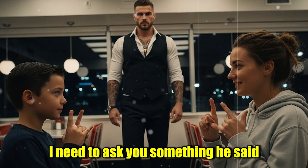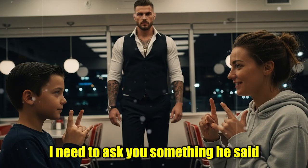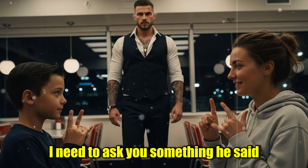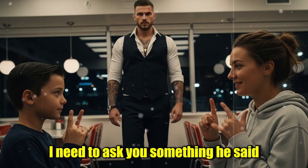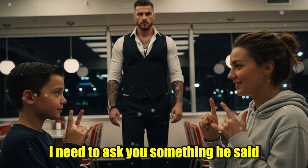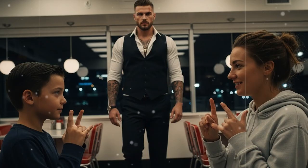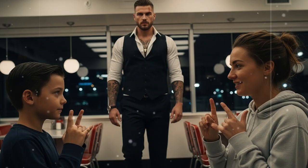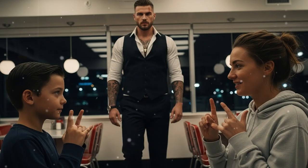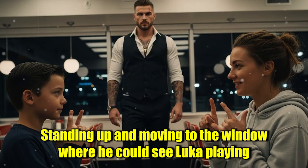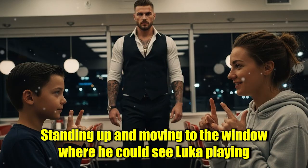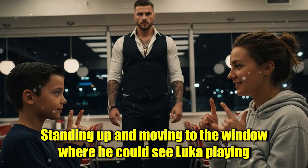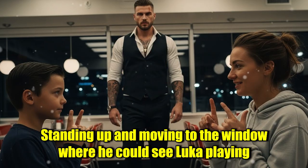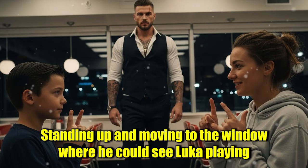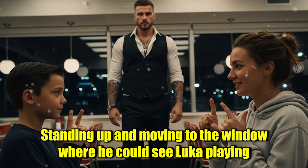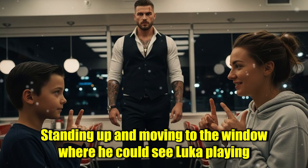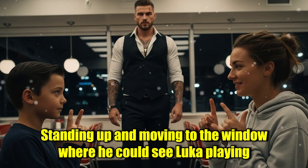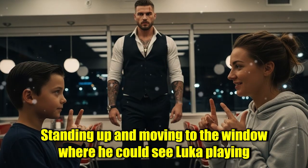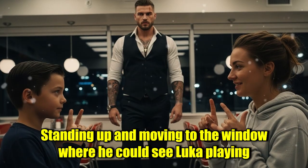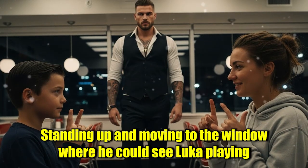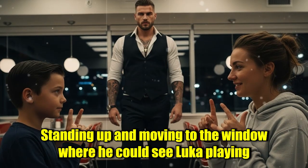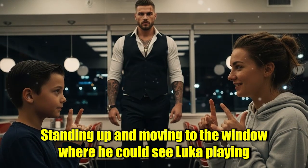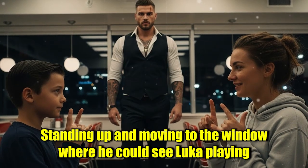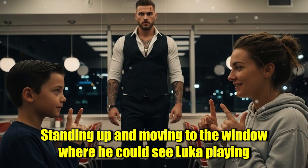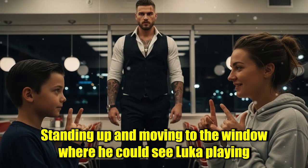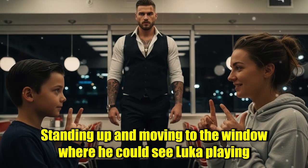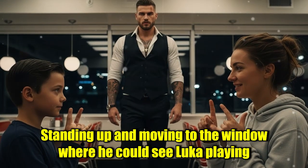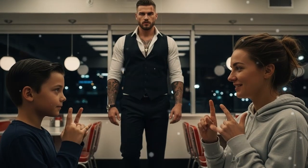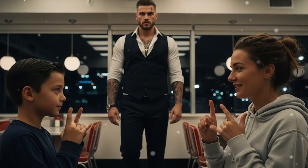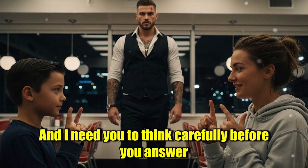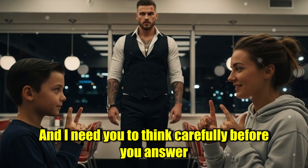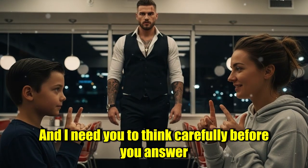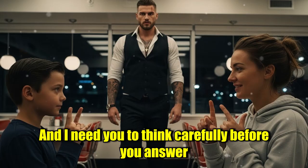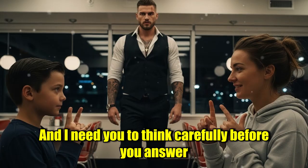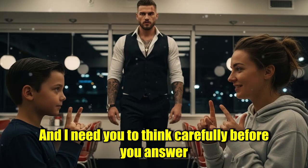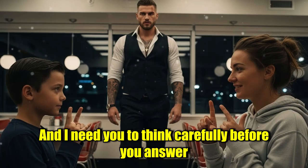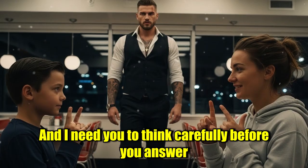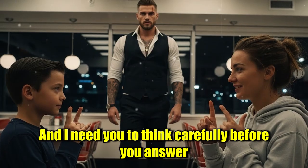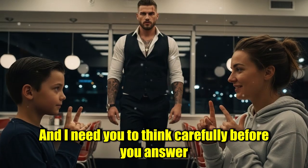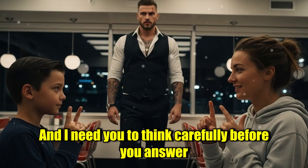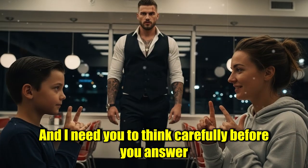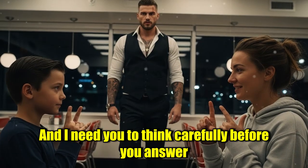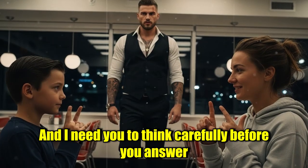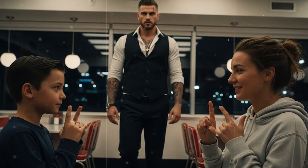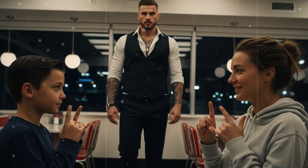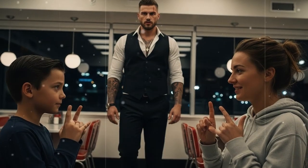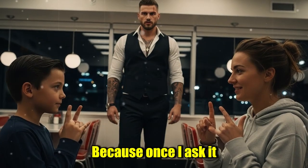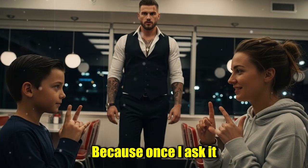something, he said, standing up and moving to the window where he could see Luca playing. And I need you to think carefully before you answer, because